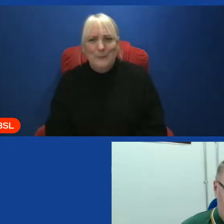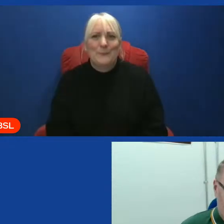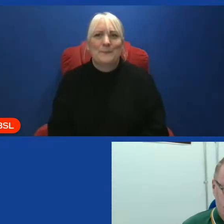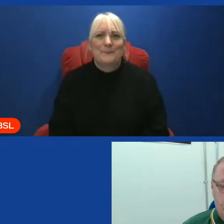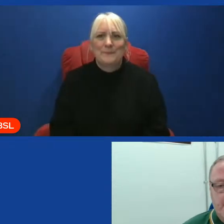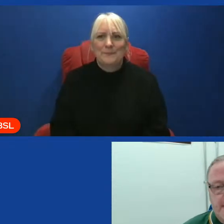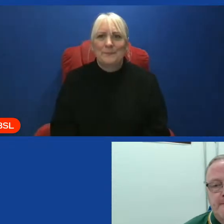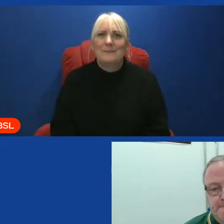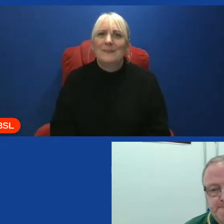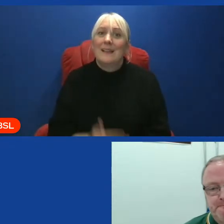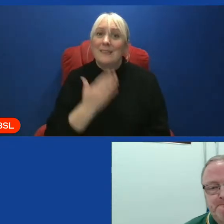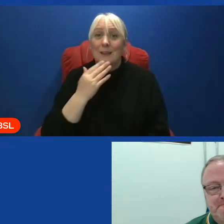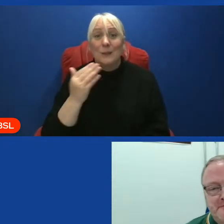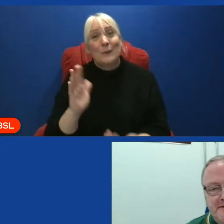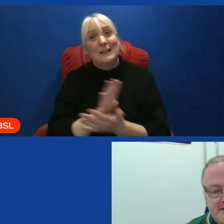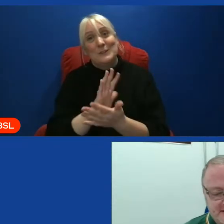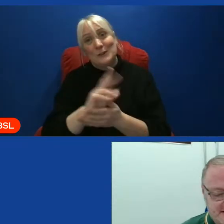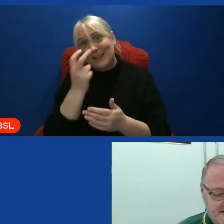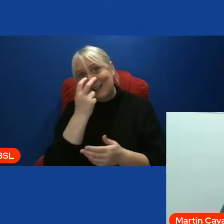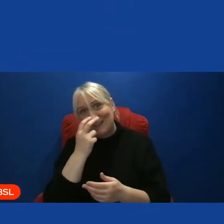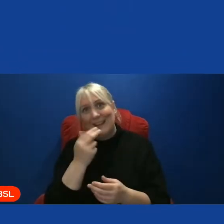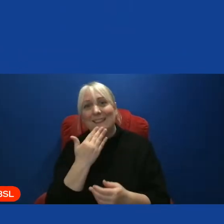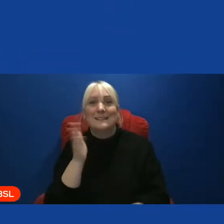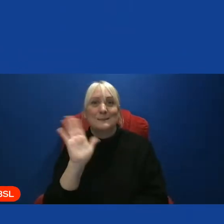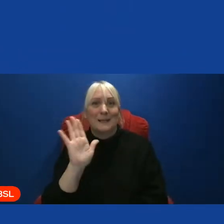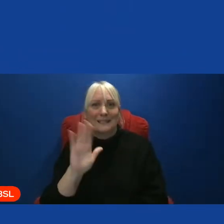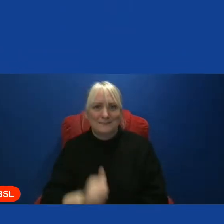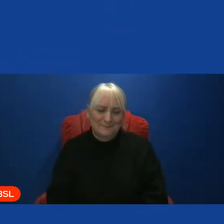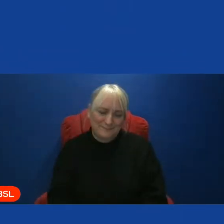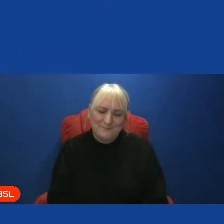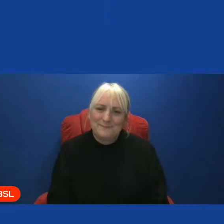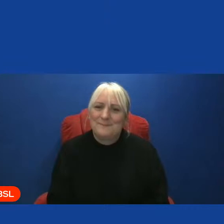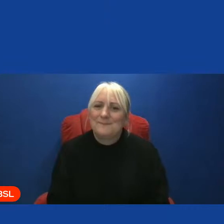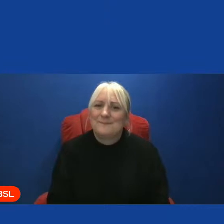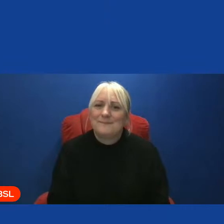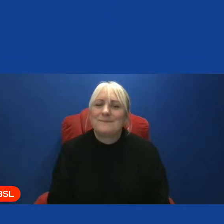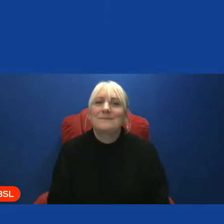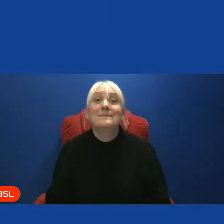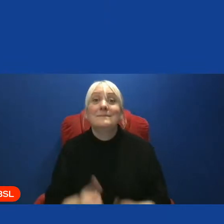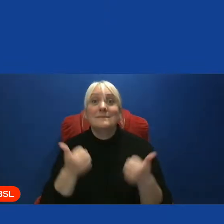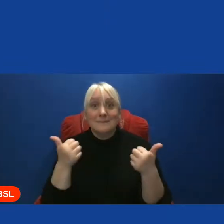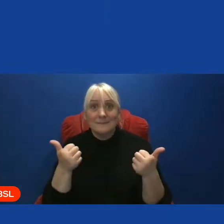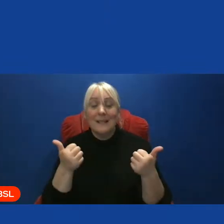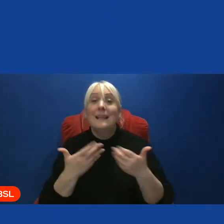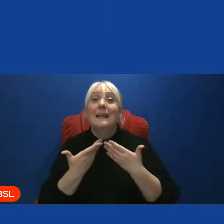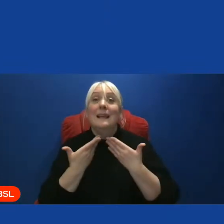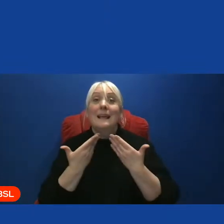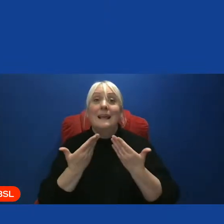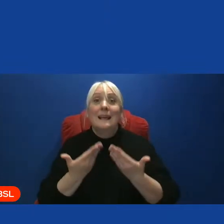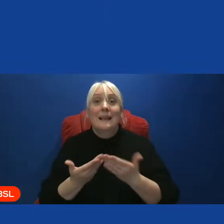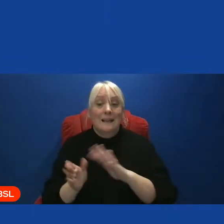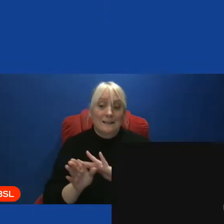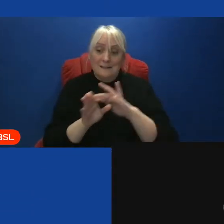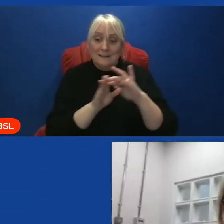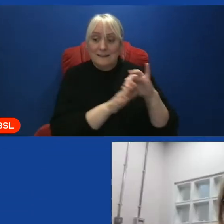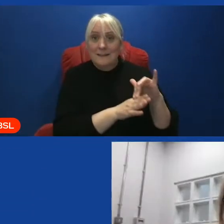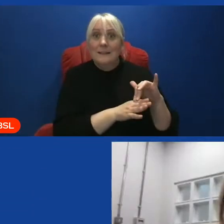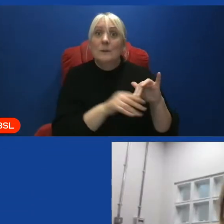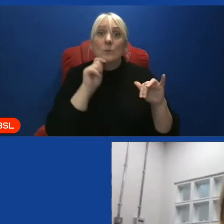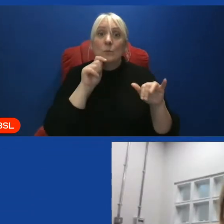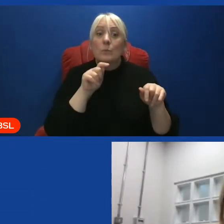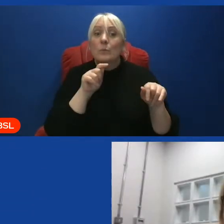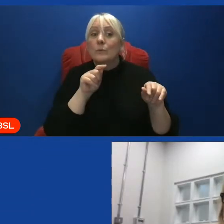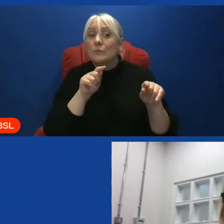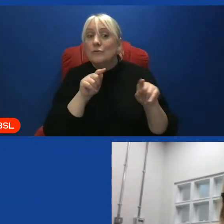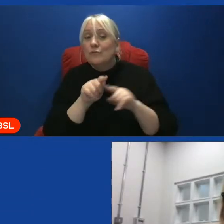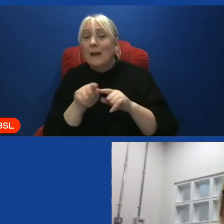you. Enjoy the rest of your evening, guys. Thanks. Bye. Cheers. Okay then, comrades, we are now going to move back to, hopefully, we're